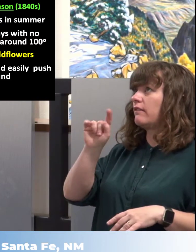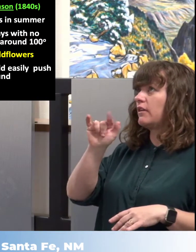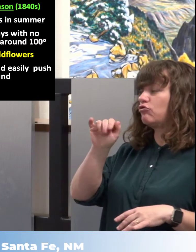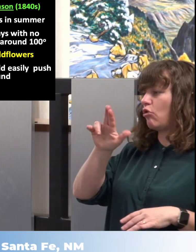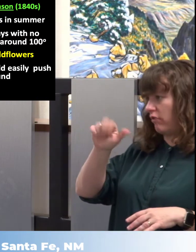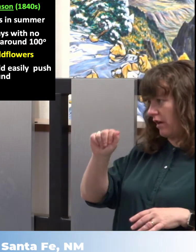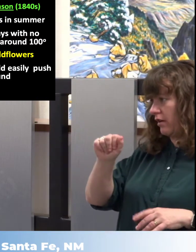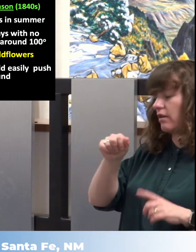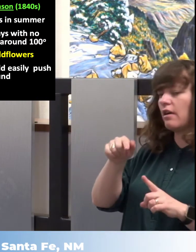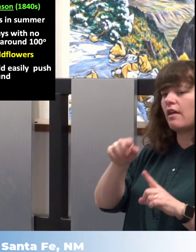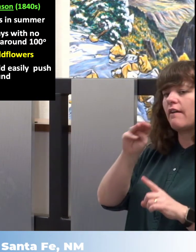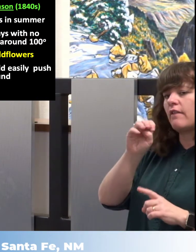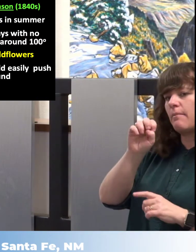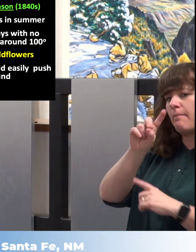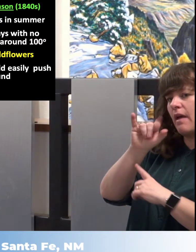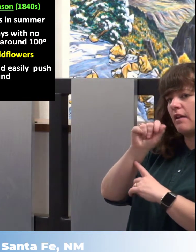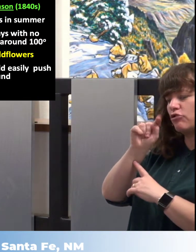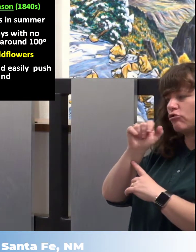is a Mediterranean climate,